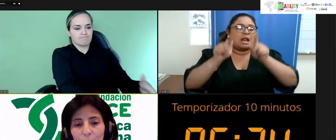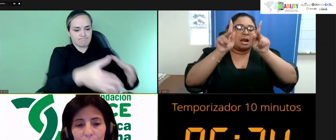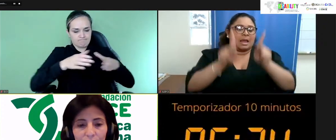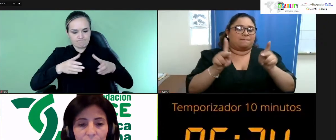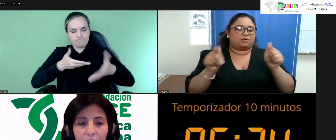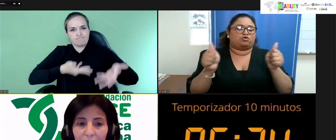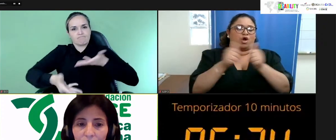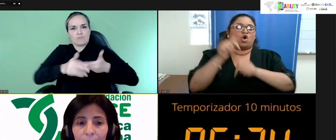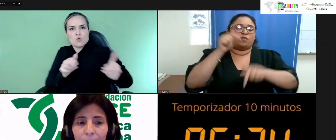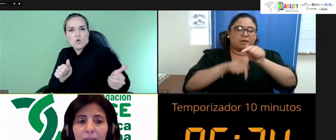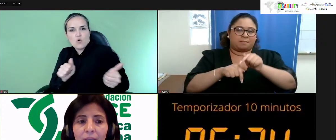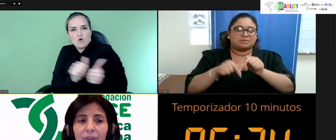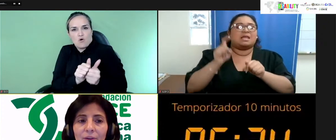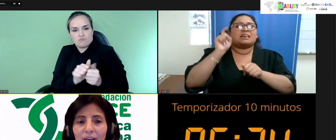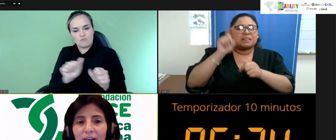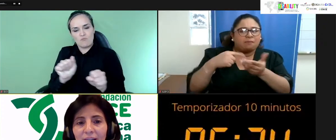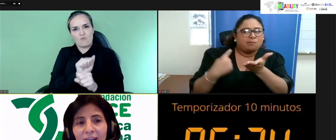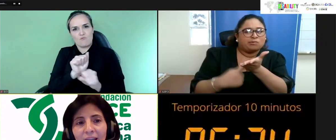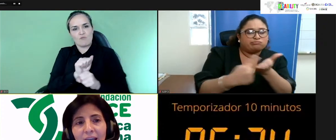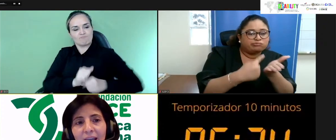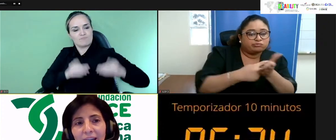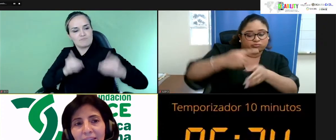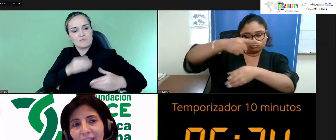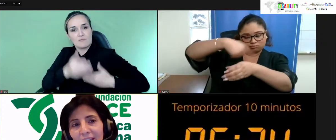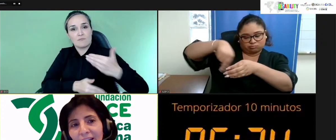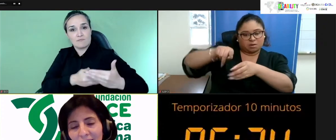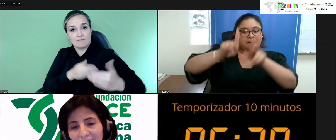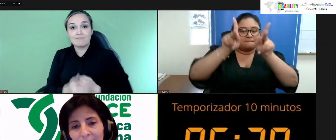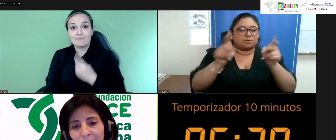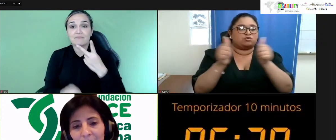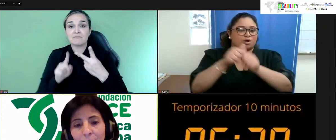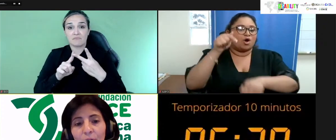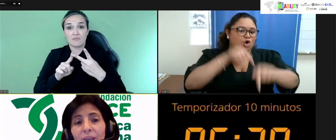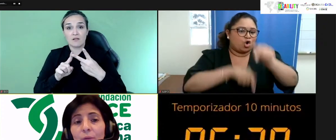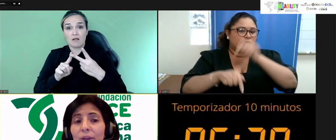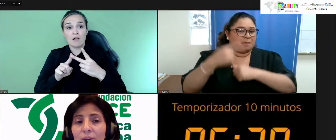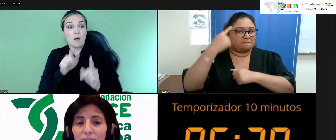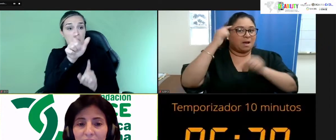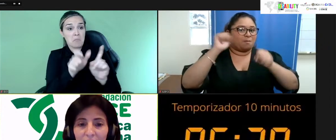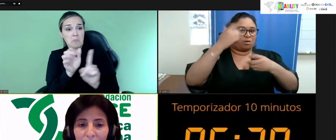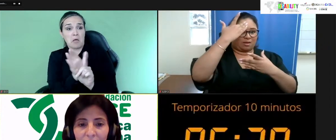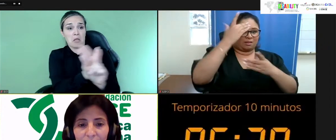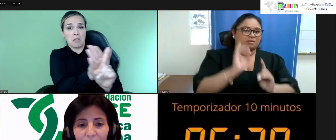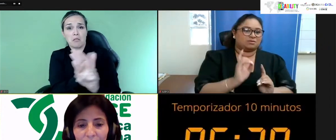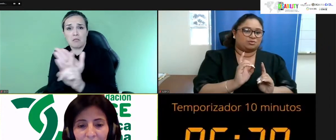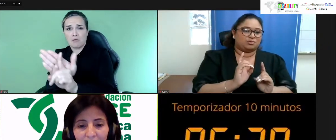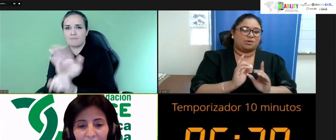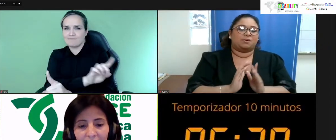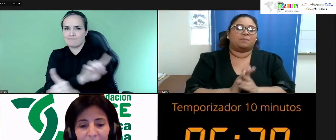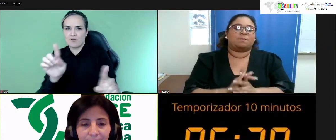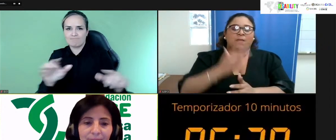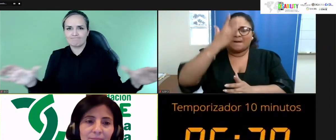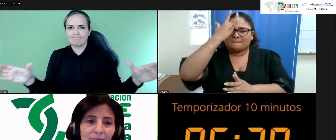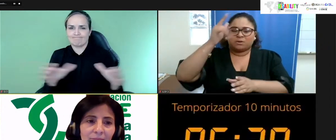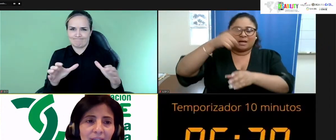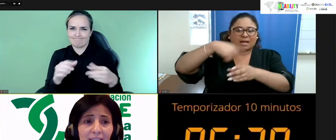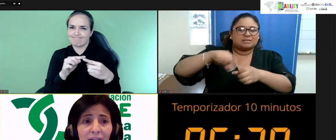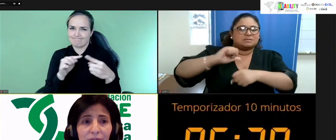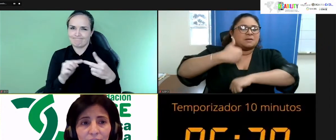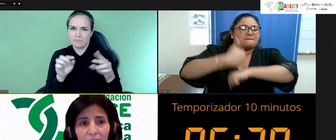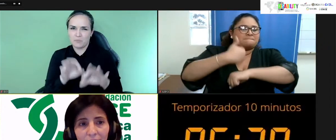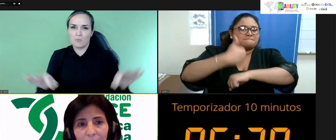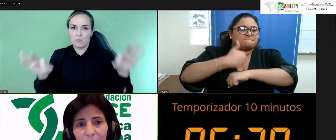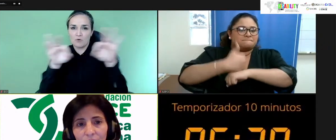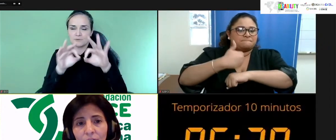persons with disabilities without them and trying not to leave anyone behind why